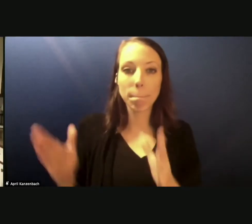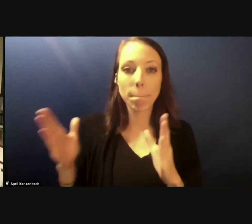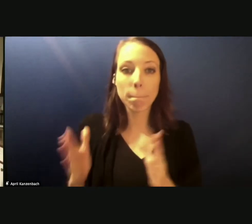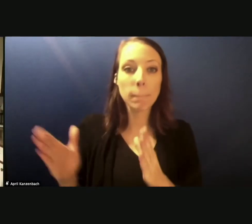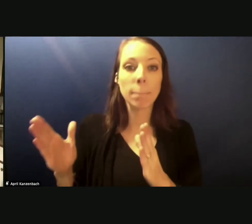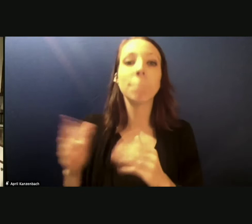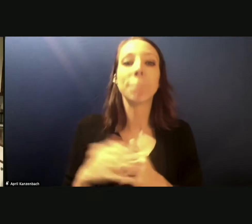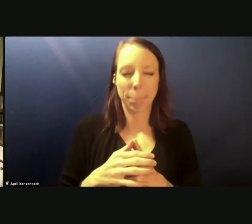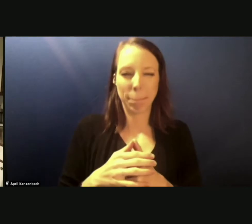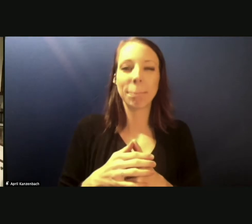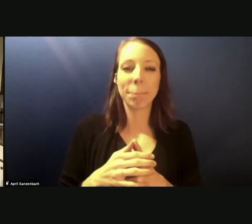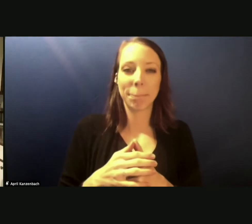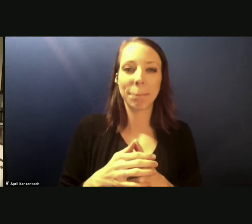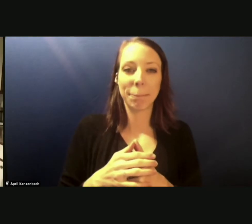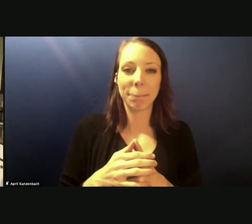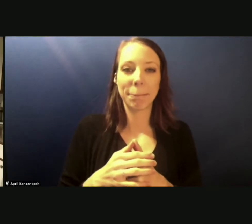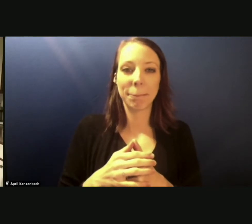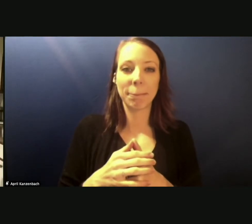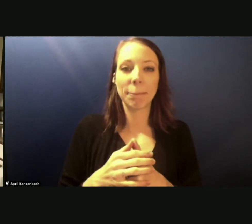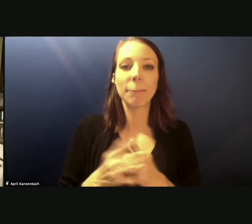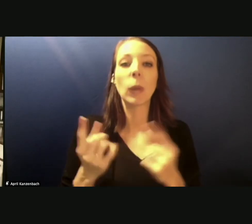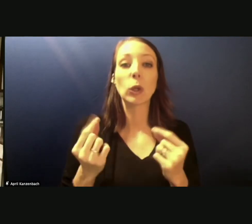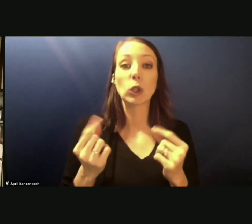prep early at the same time.